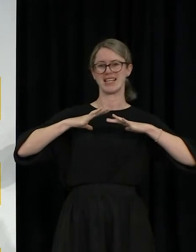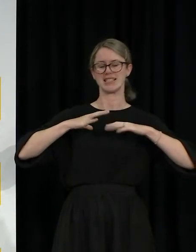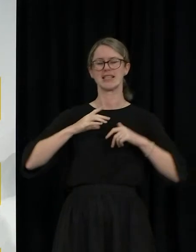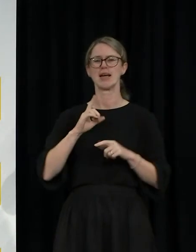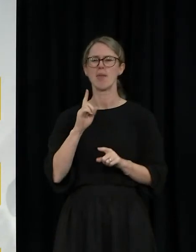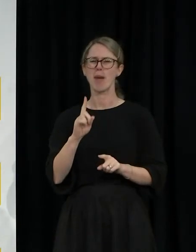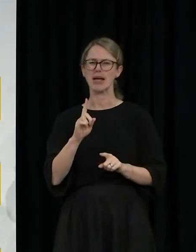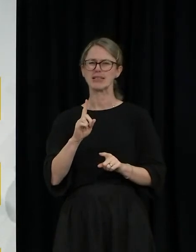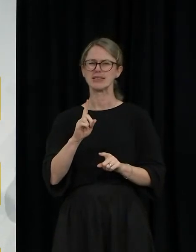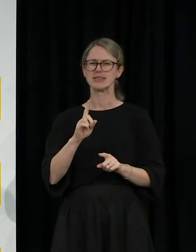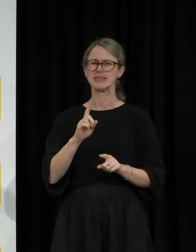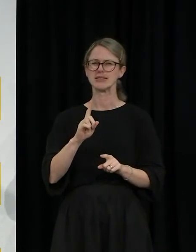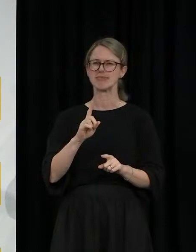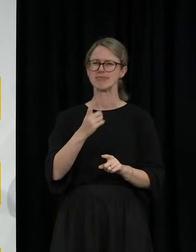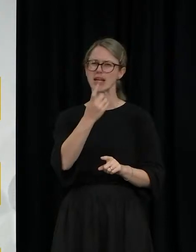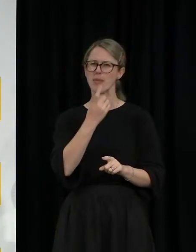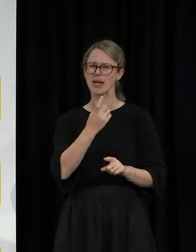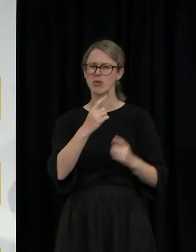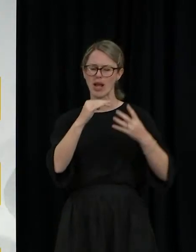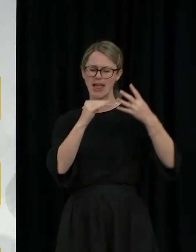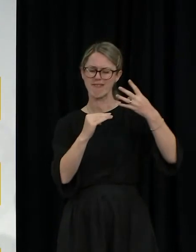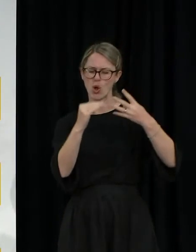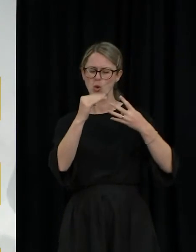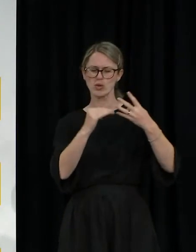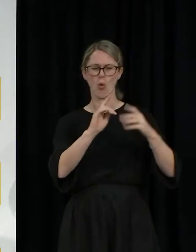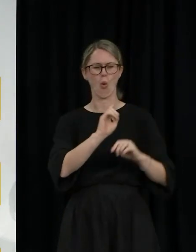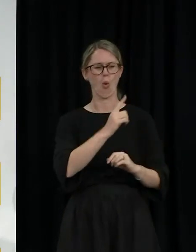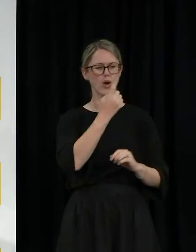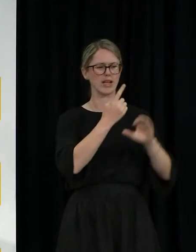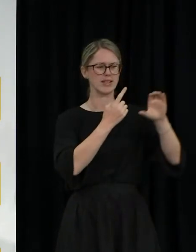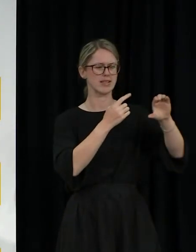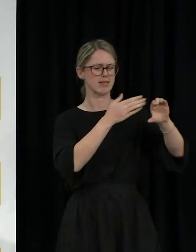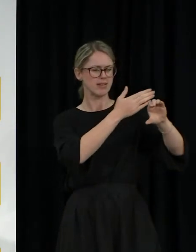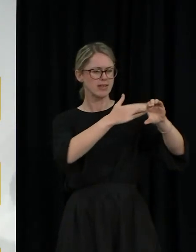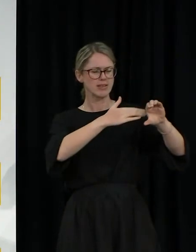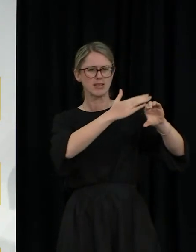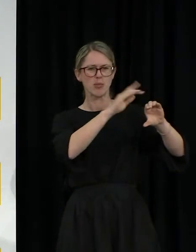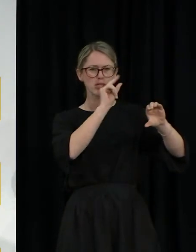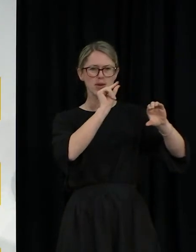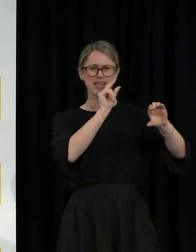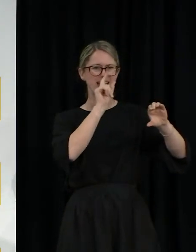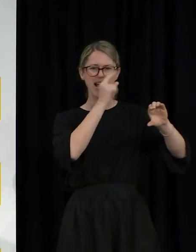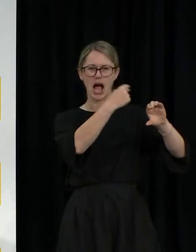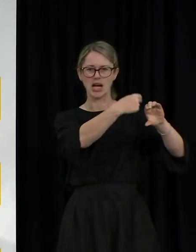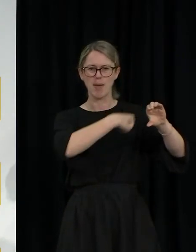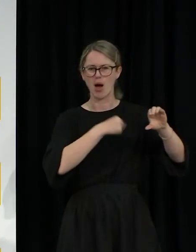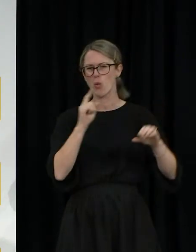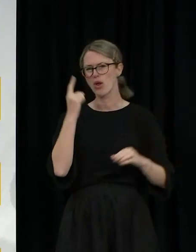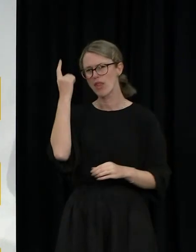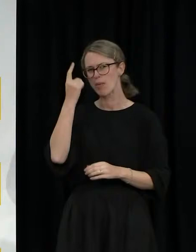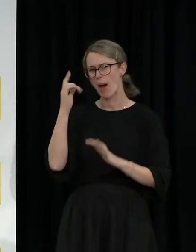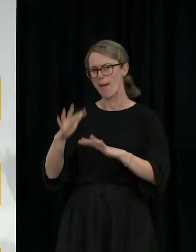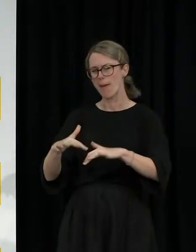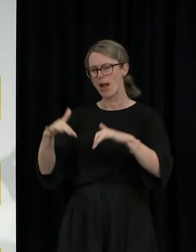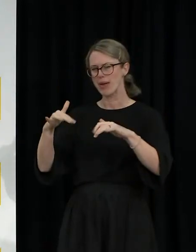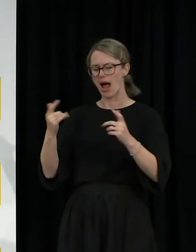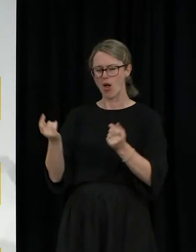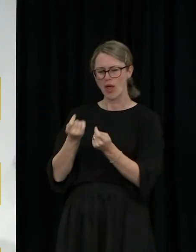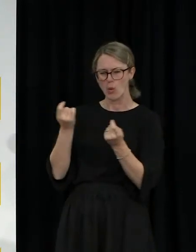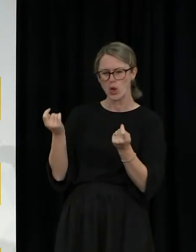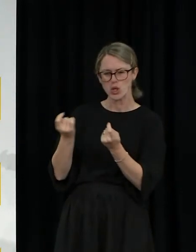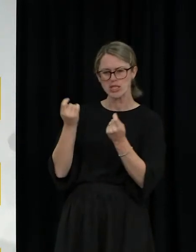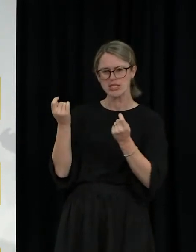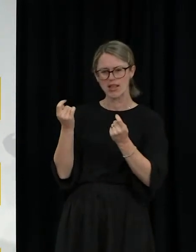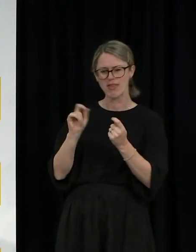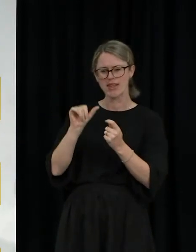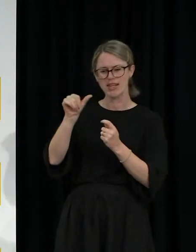especially the boundary level change, which the Prime Minister has indicated may be there for some time, what is your thinking, I guess, around Parliament and how it might operate